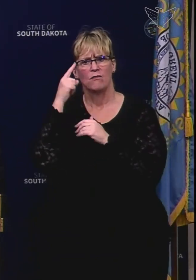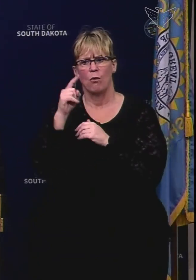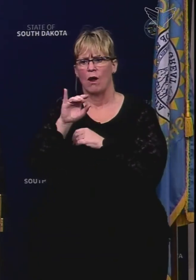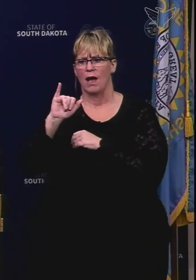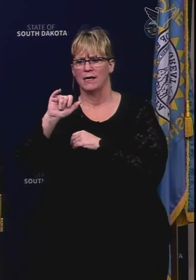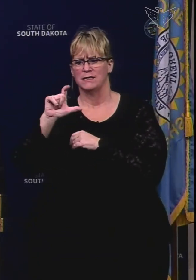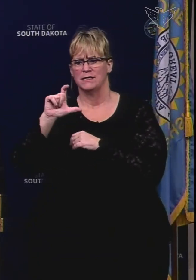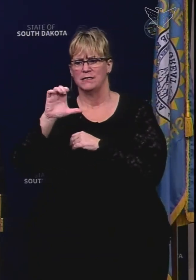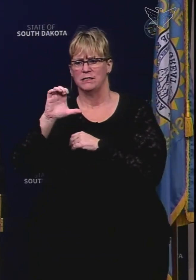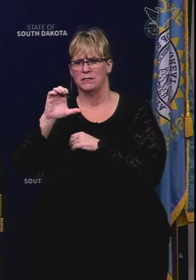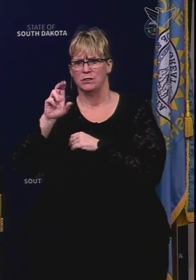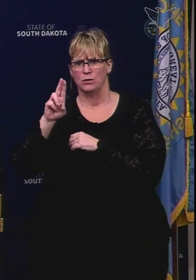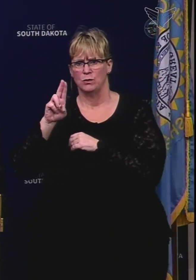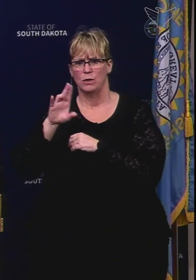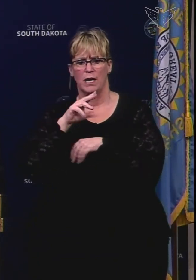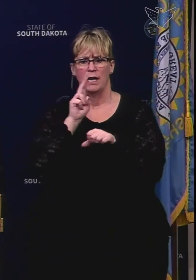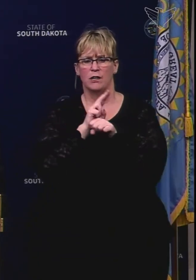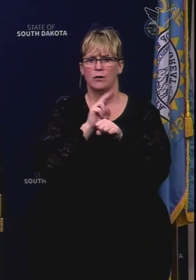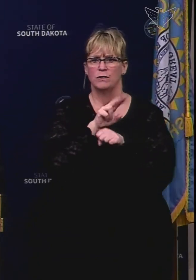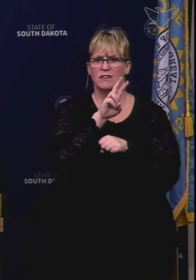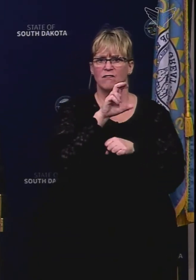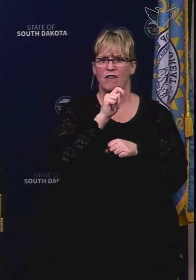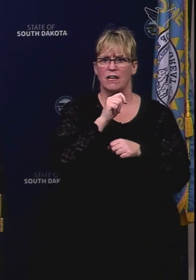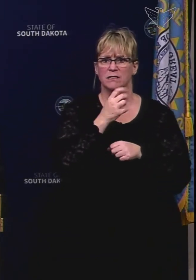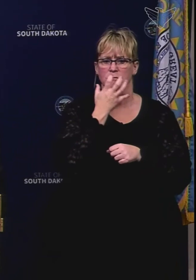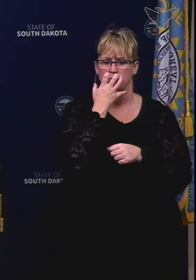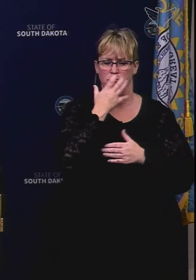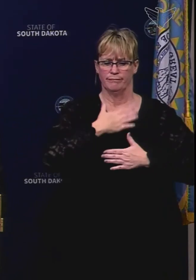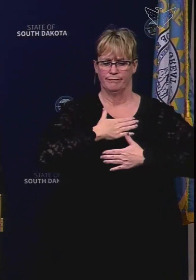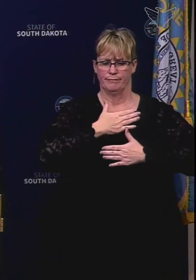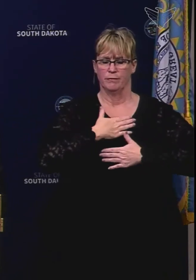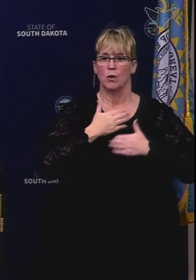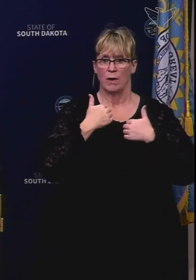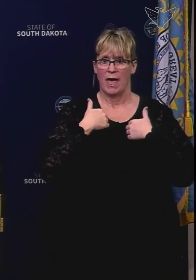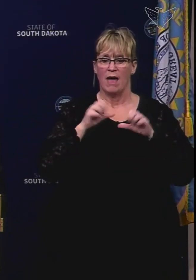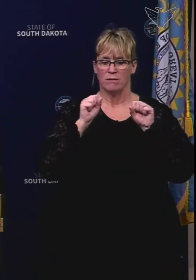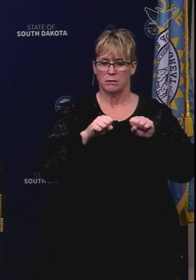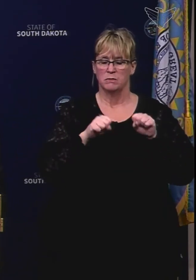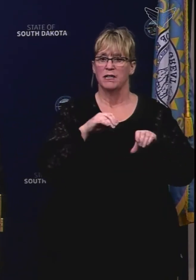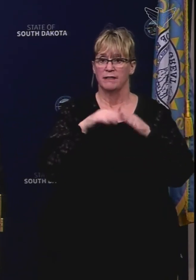ICU beds and using vents. We do have that capacity in